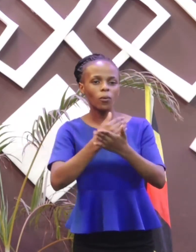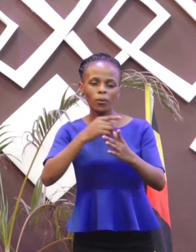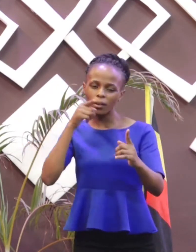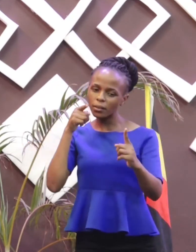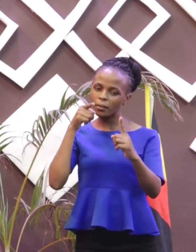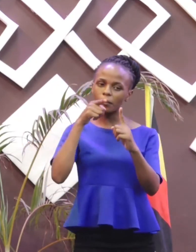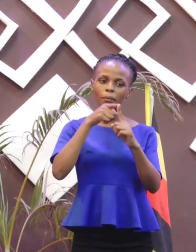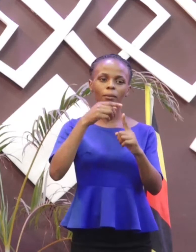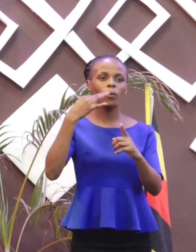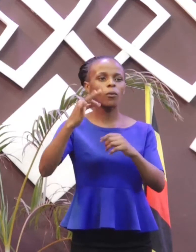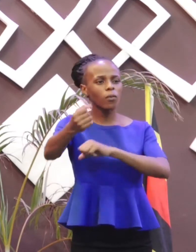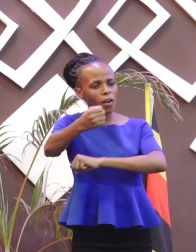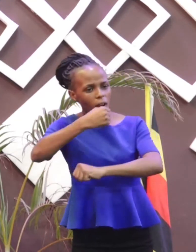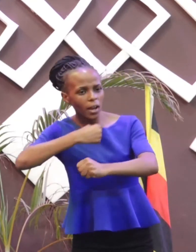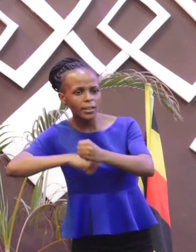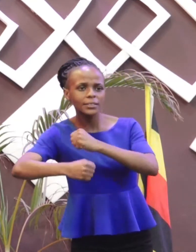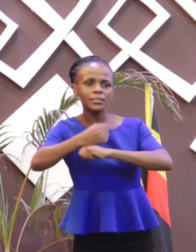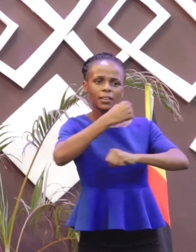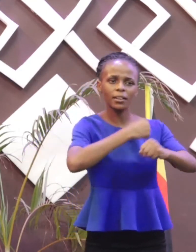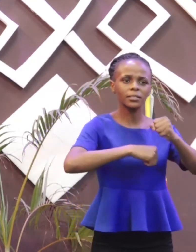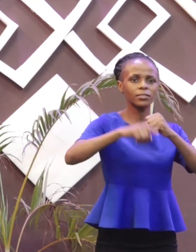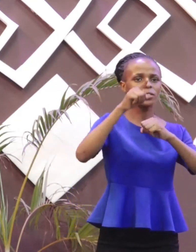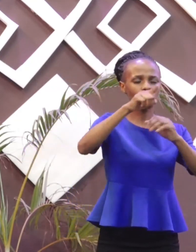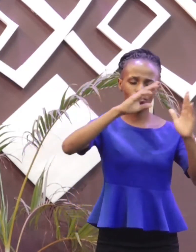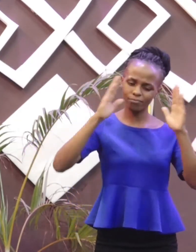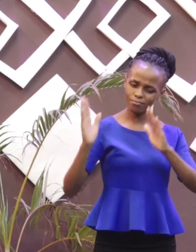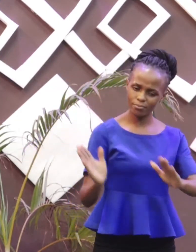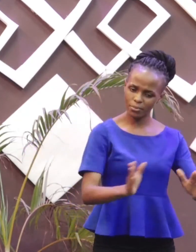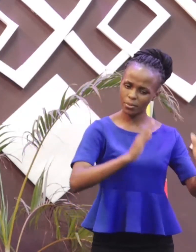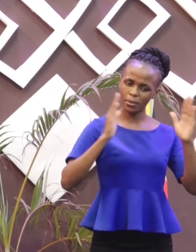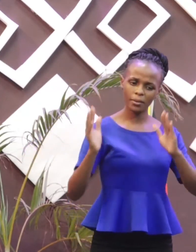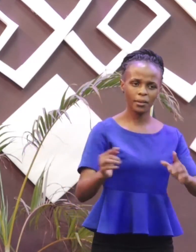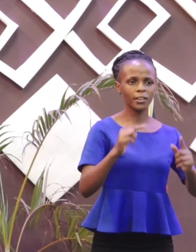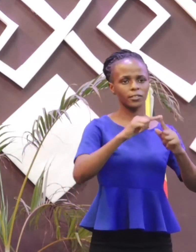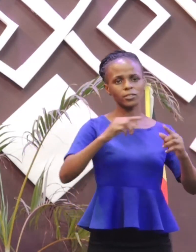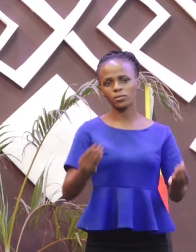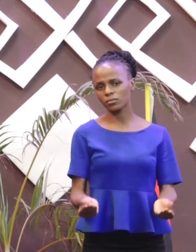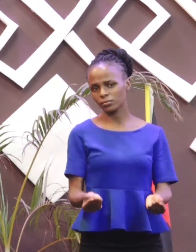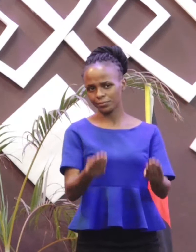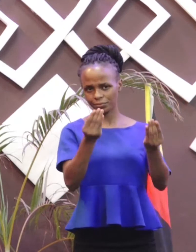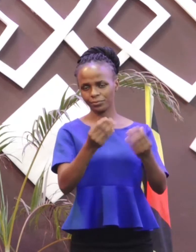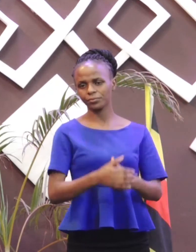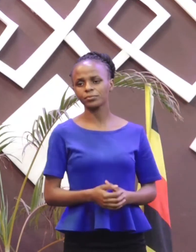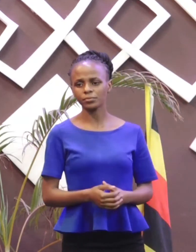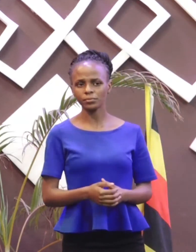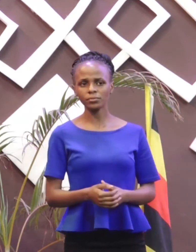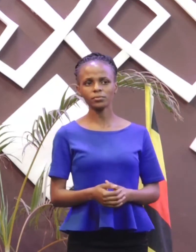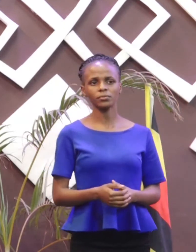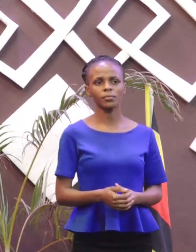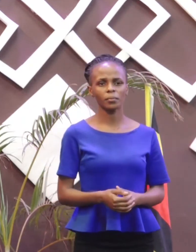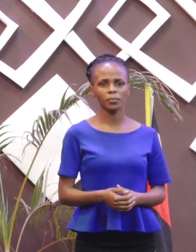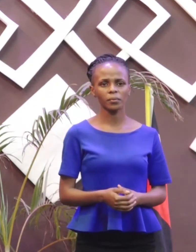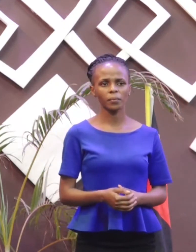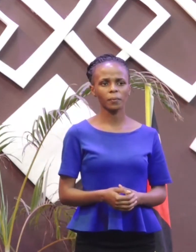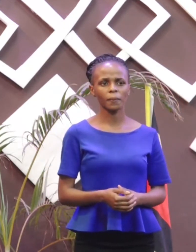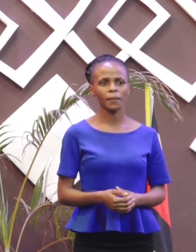do. Kati ekyo kiba kitwetaagisa okubanga tukebera bigendererwa ki bye tulina emabega wa buli kyonna chetu planning oba chetu